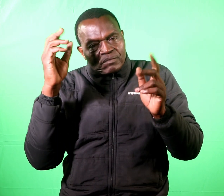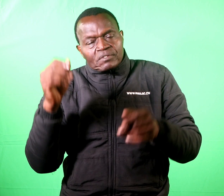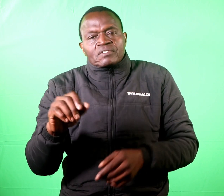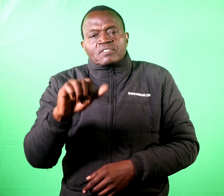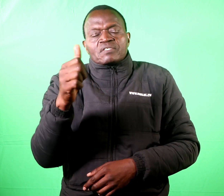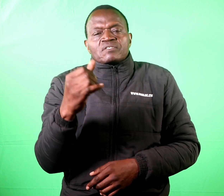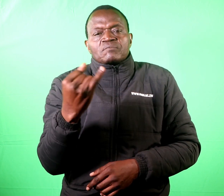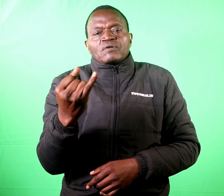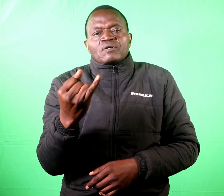6.3%.